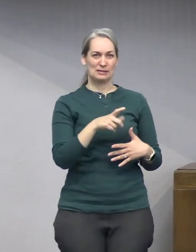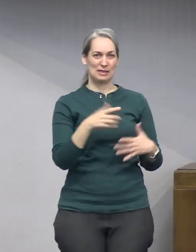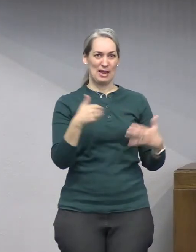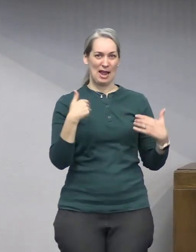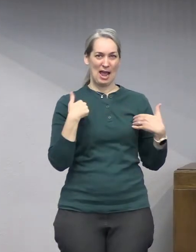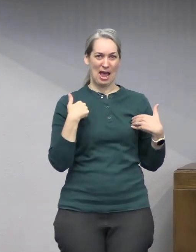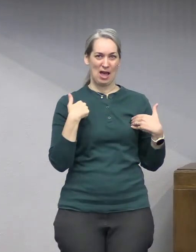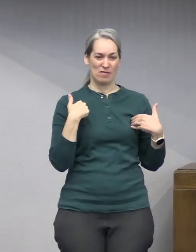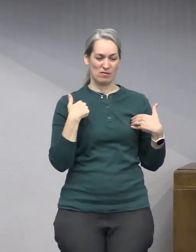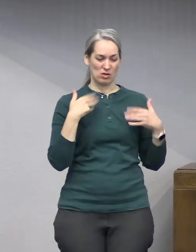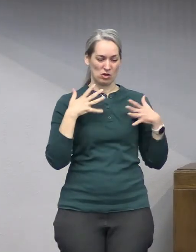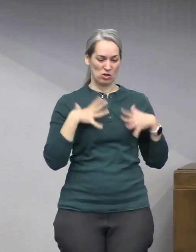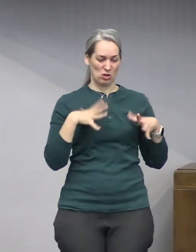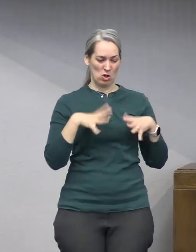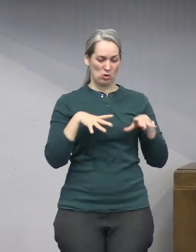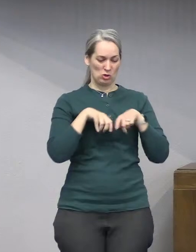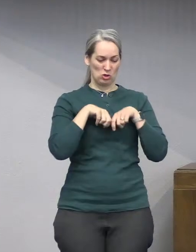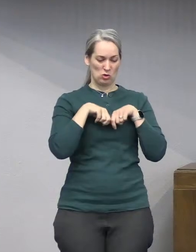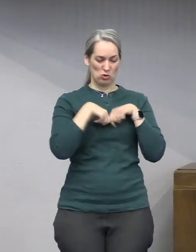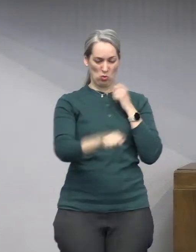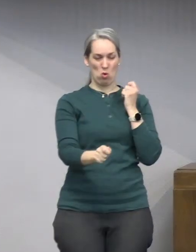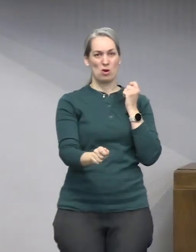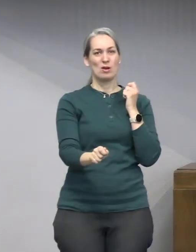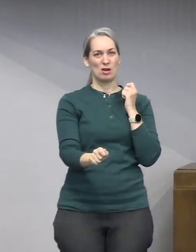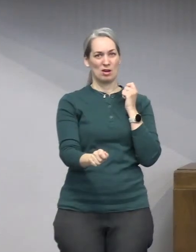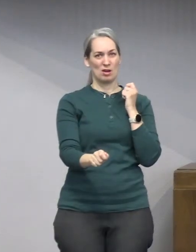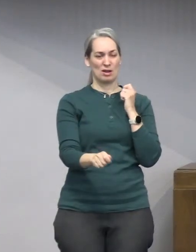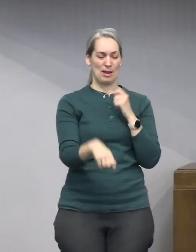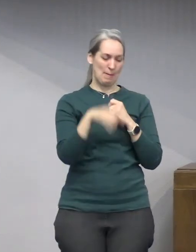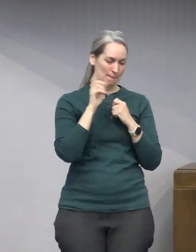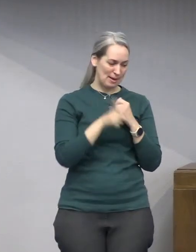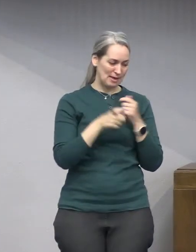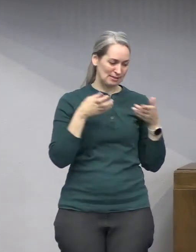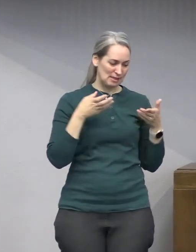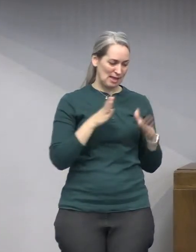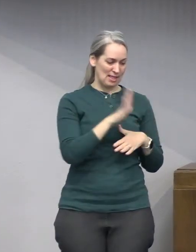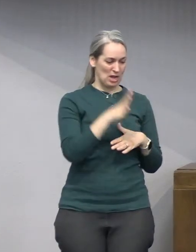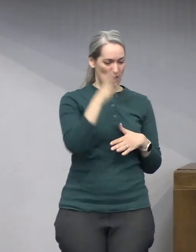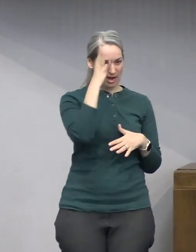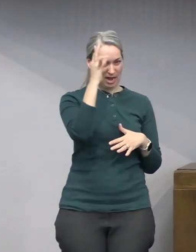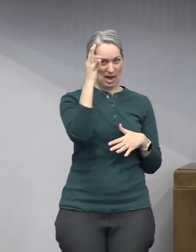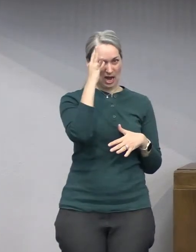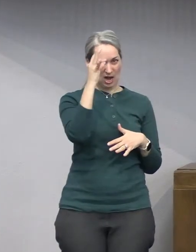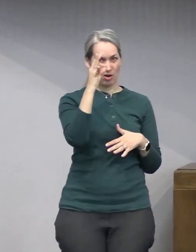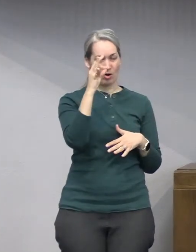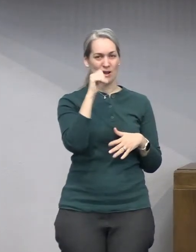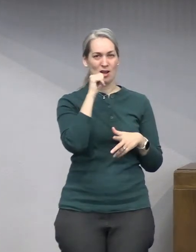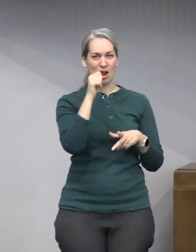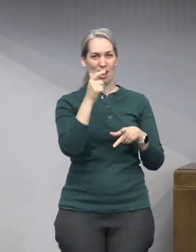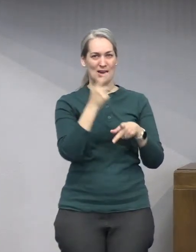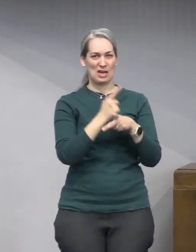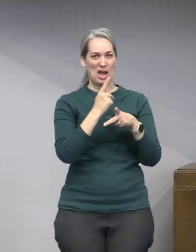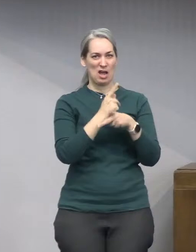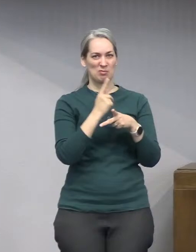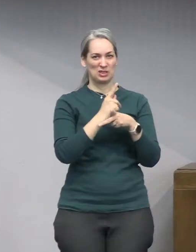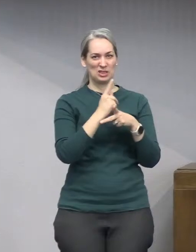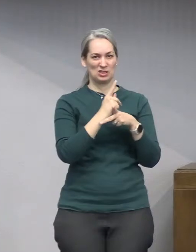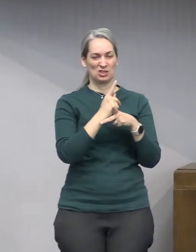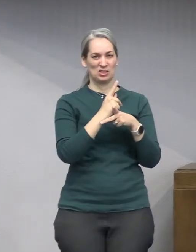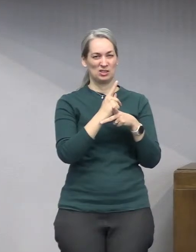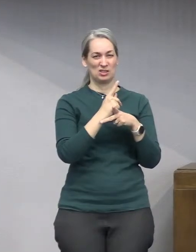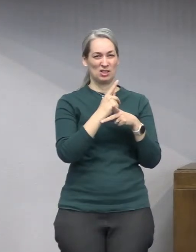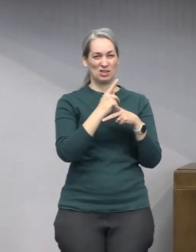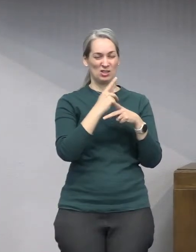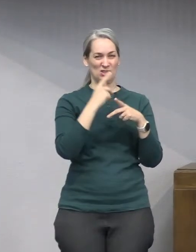wear torn clothes. They must let their hair be unkempt, that is, not combed,